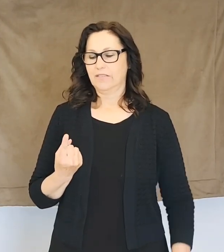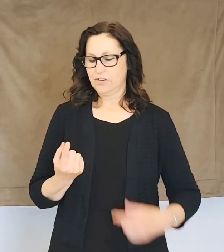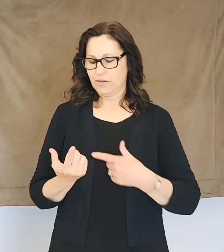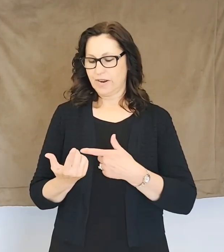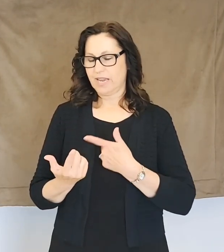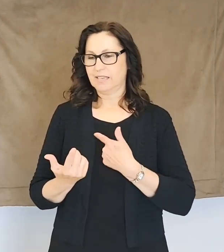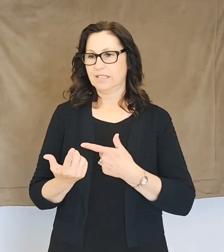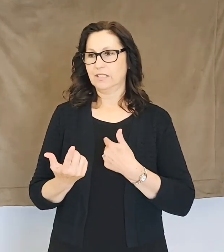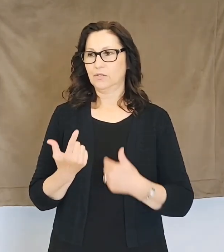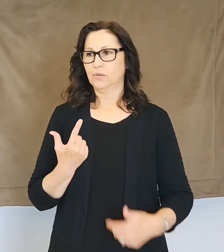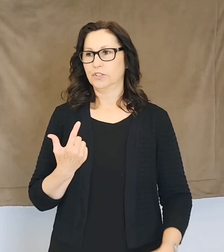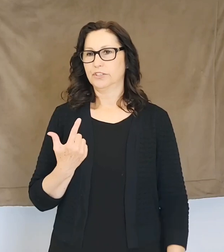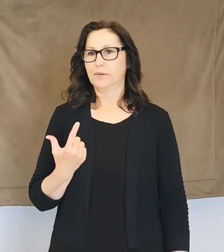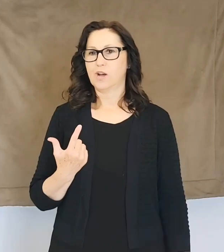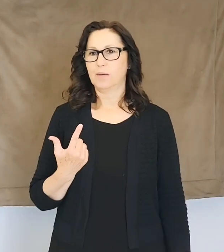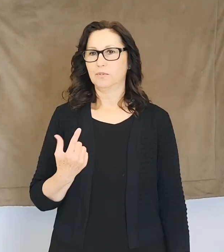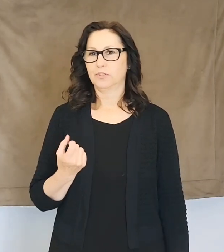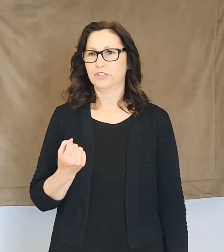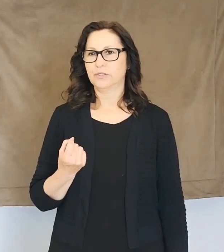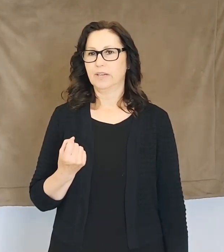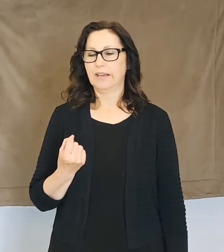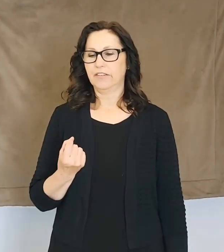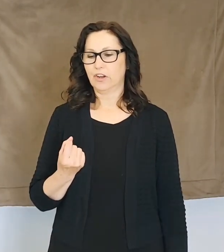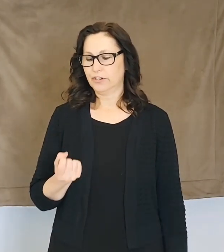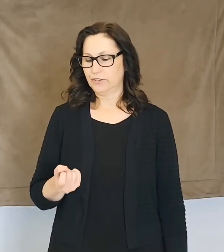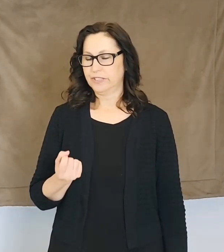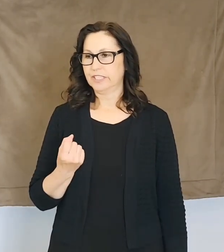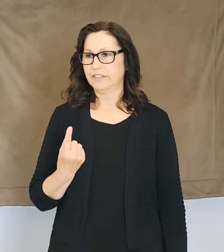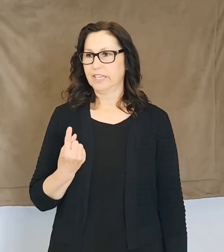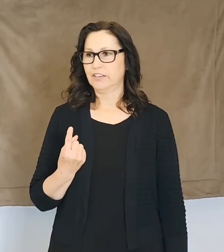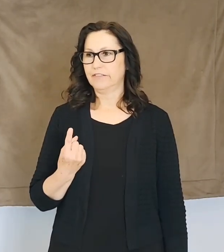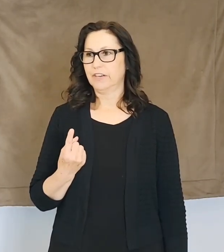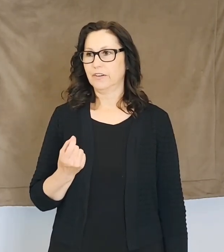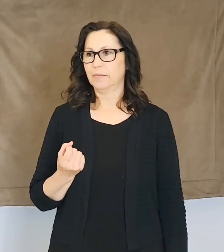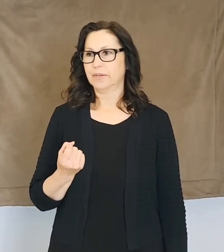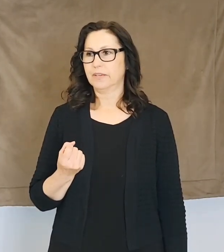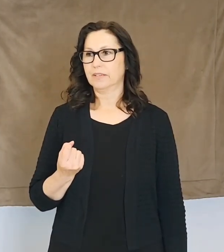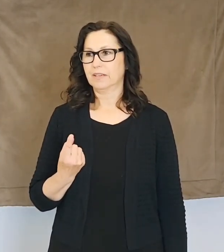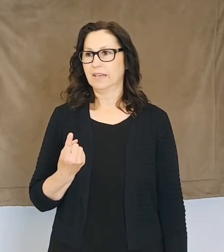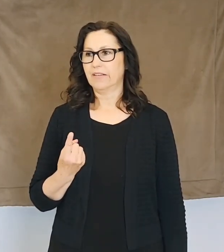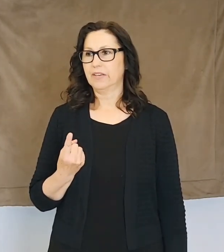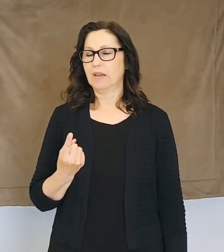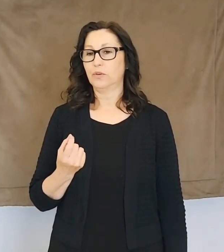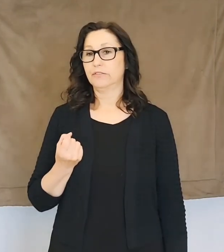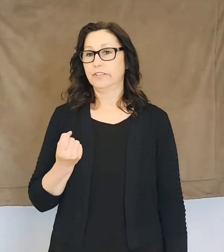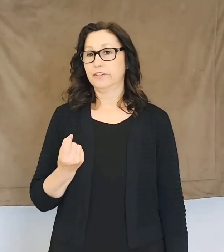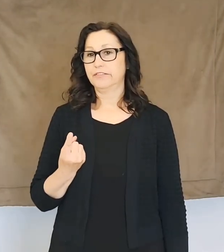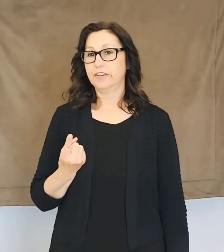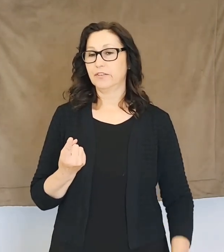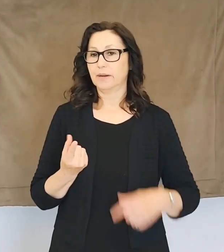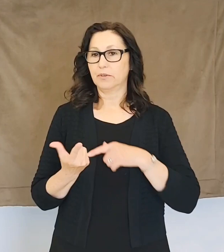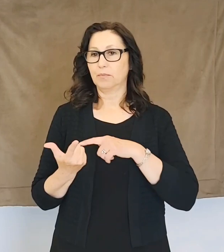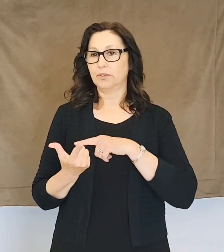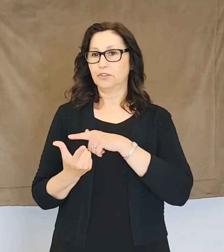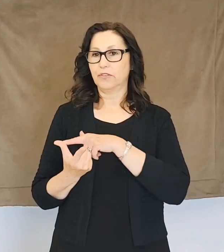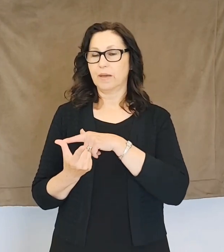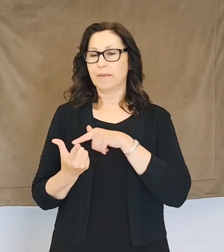11, your hand is towards you, palm towards you. 11, all you're doing is flicking your finger up. 11, and when you flick your finger up, don't put your thumb